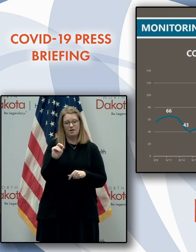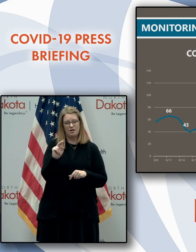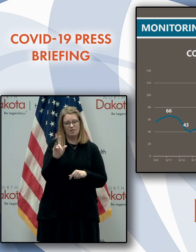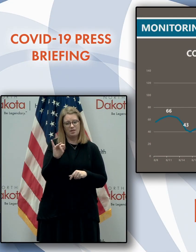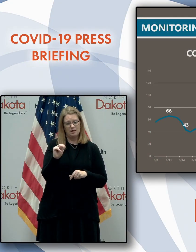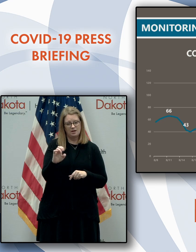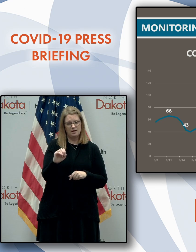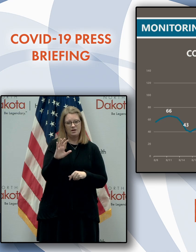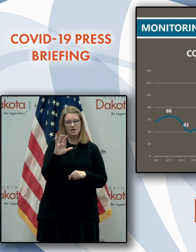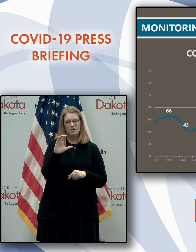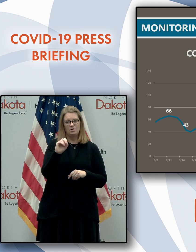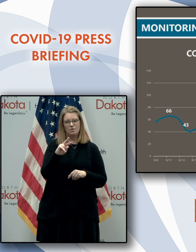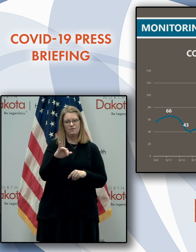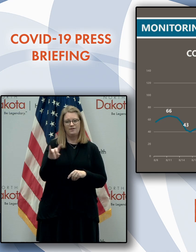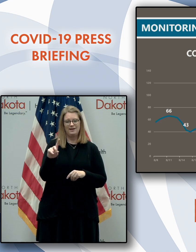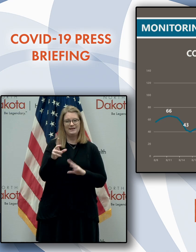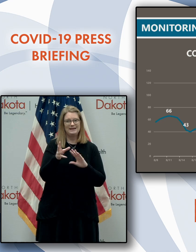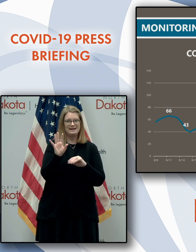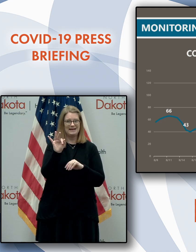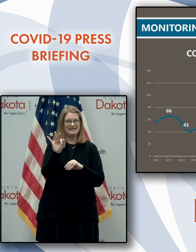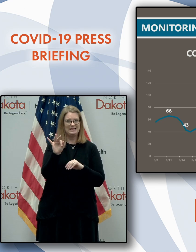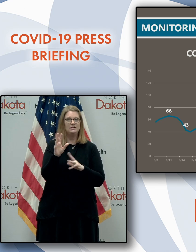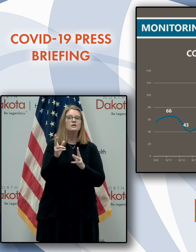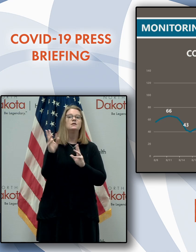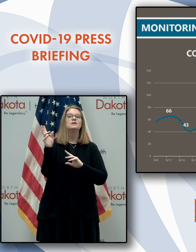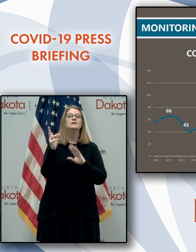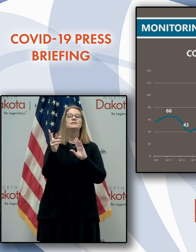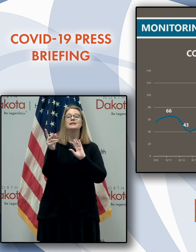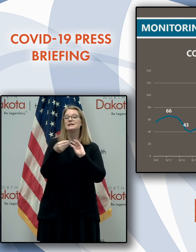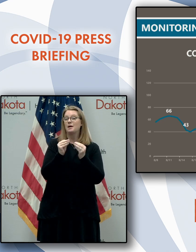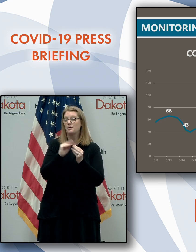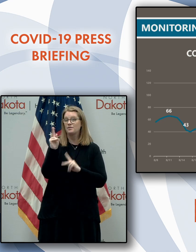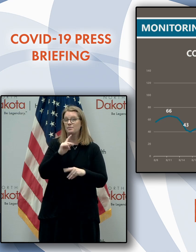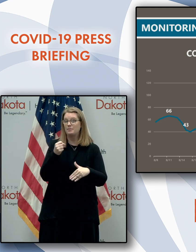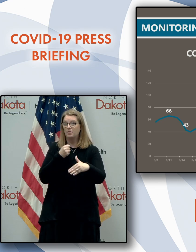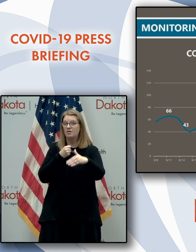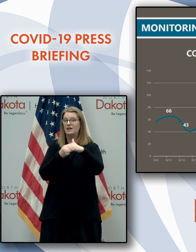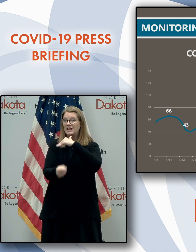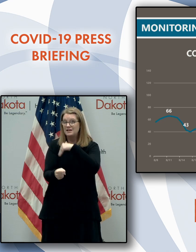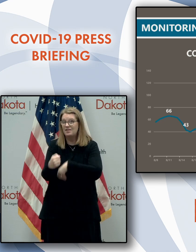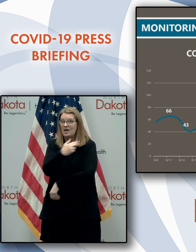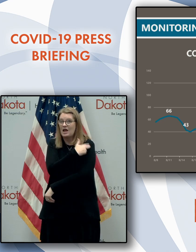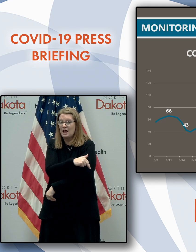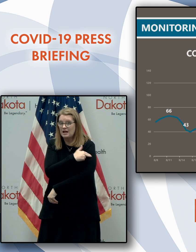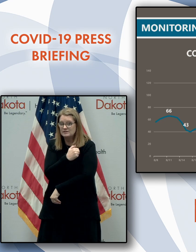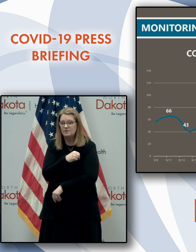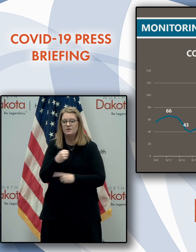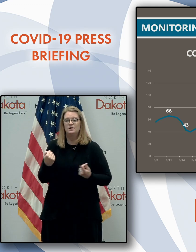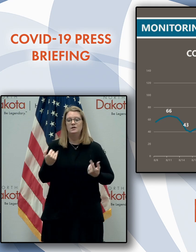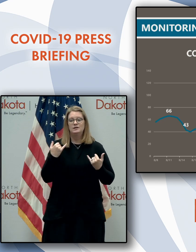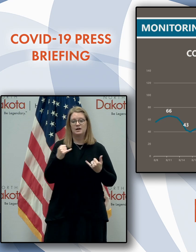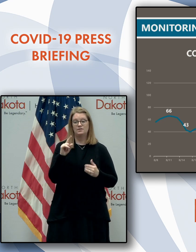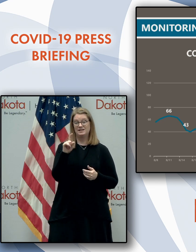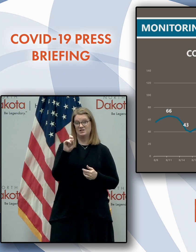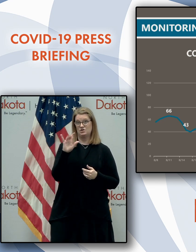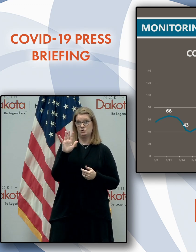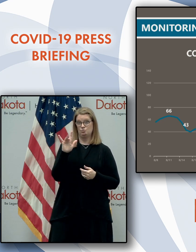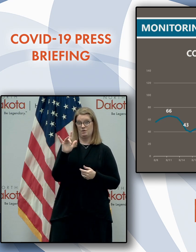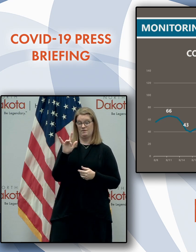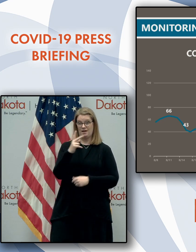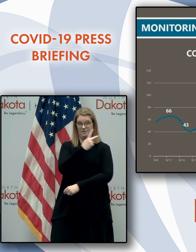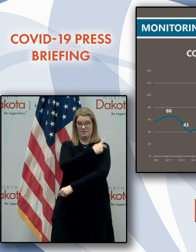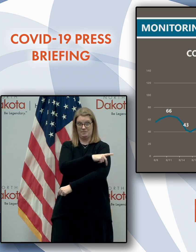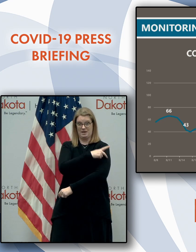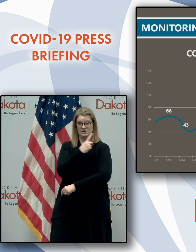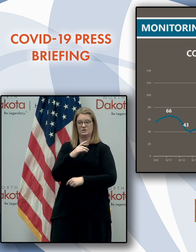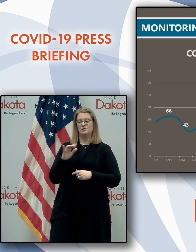is COVID-19 patients that are currently hospitalized due to COVID. Of these 125